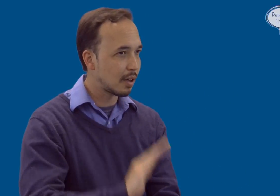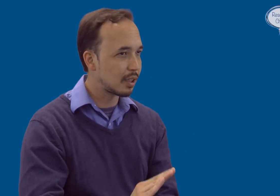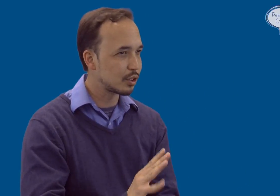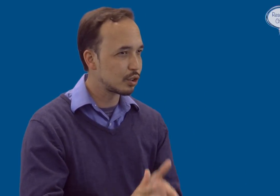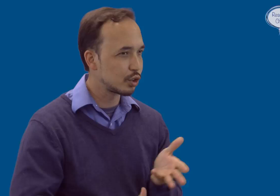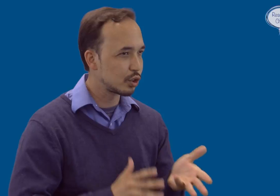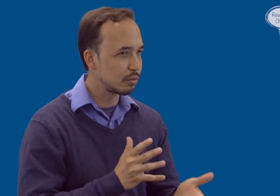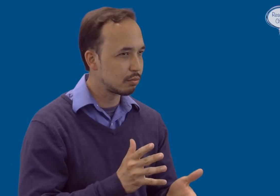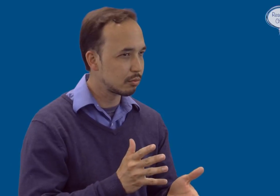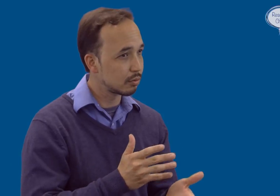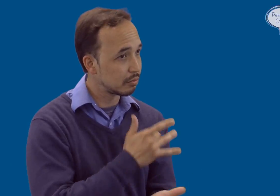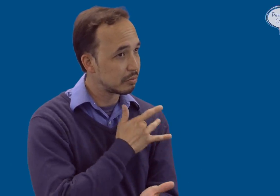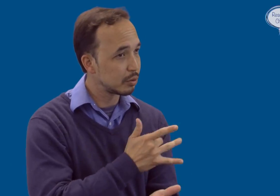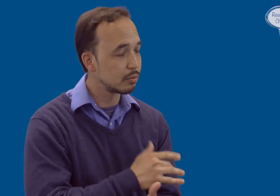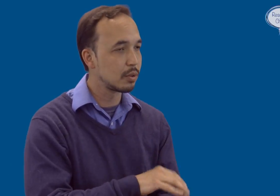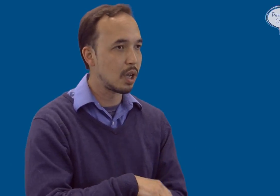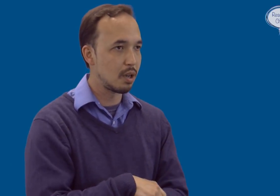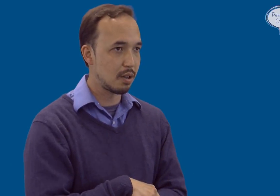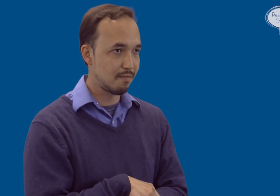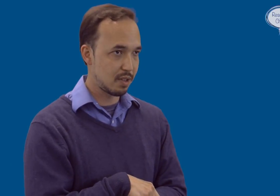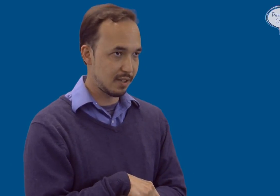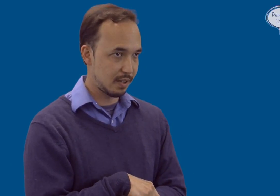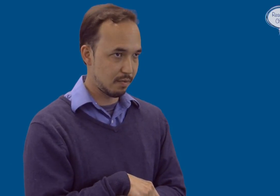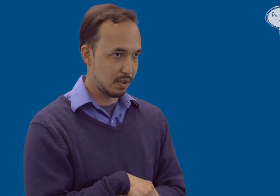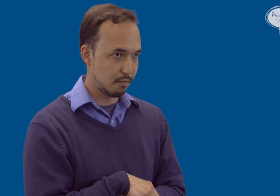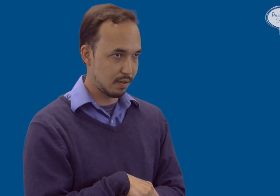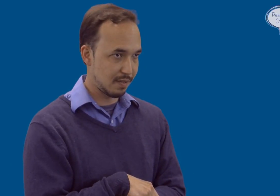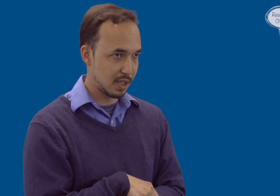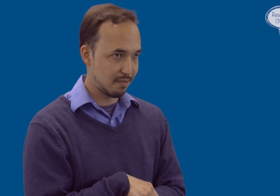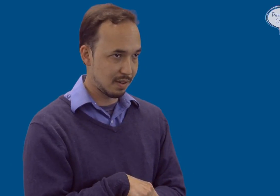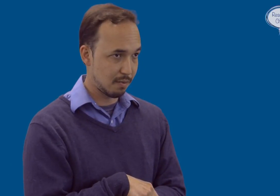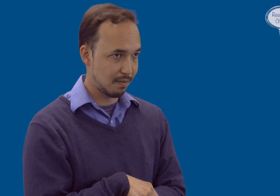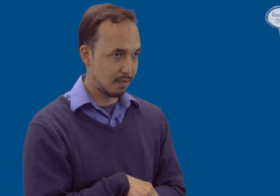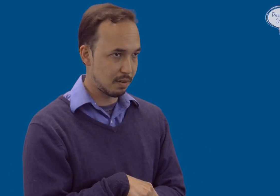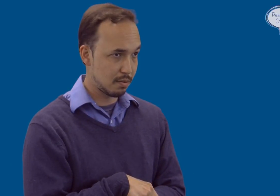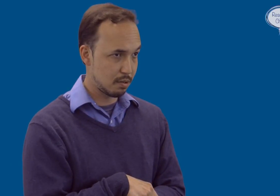content, their use of gesture is reduced, often with their hands clasped.